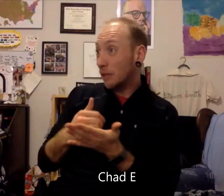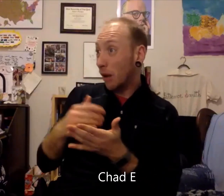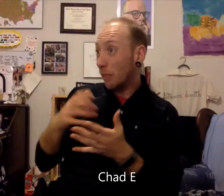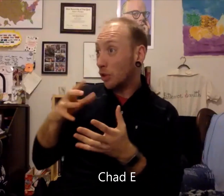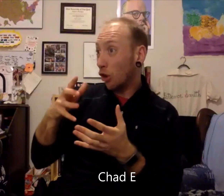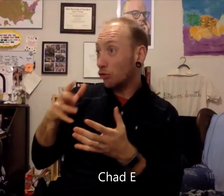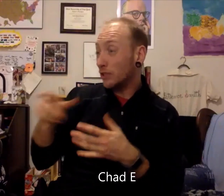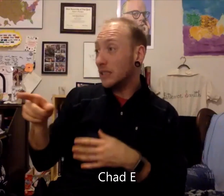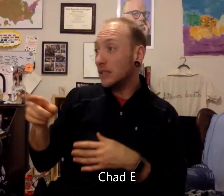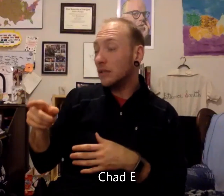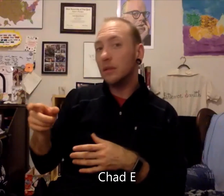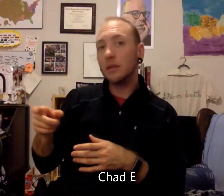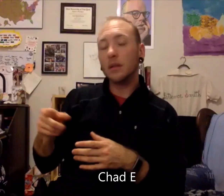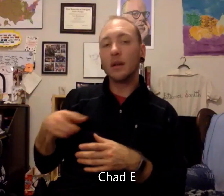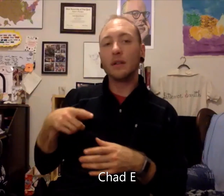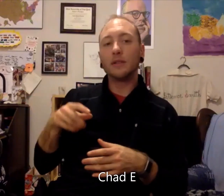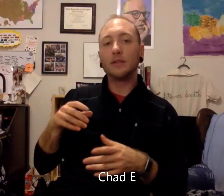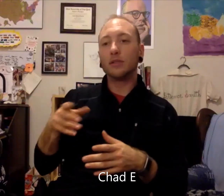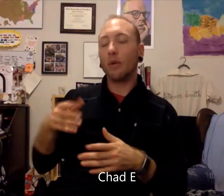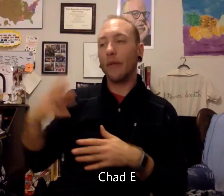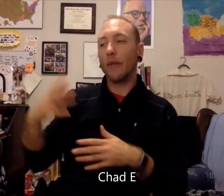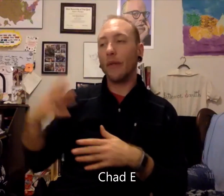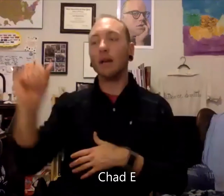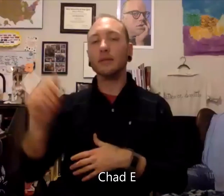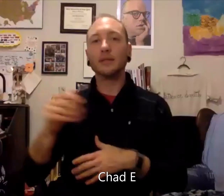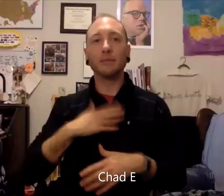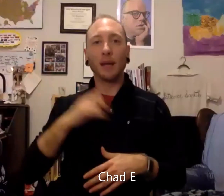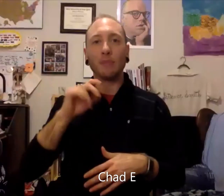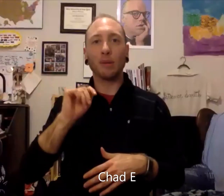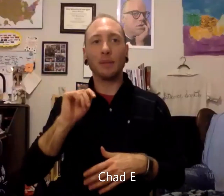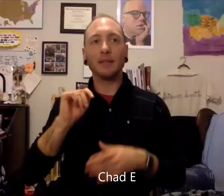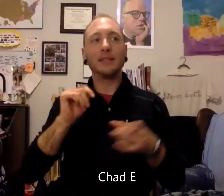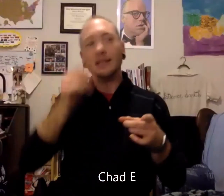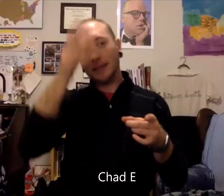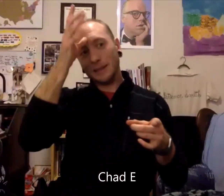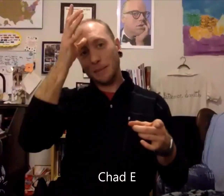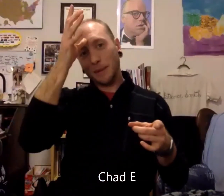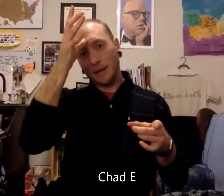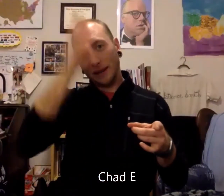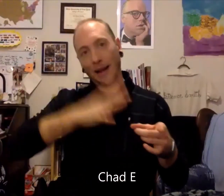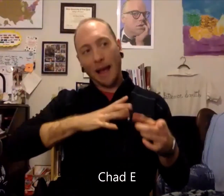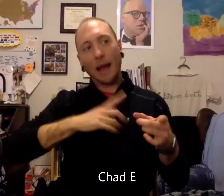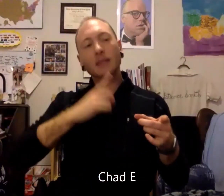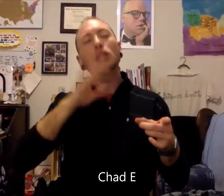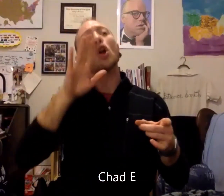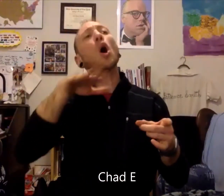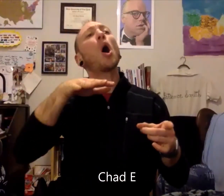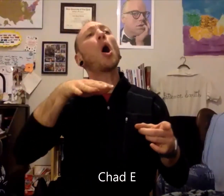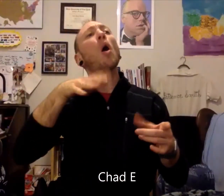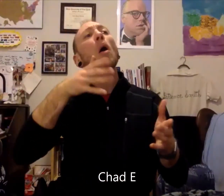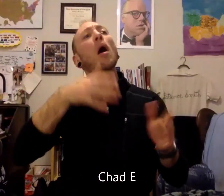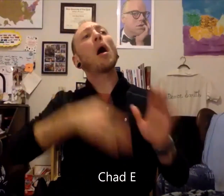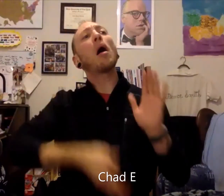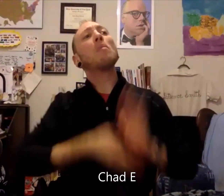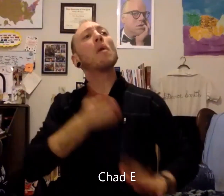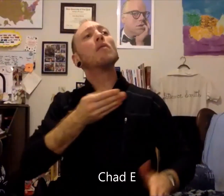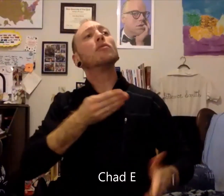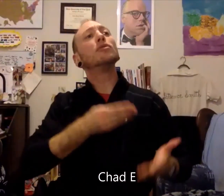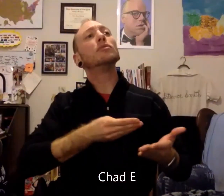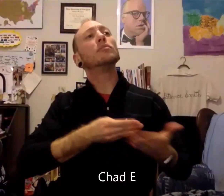back to my apartment, and some guy, said he's going to make a beer run. So I looked at the $5, looked at my clothes, looked at him, gave him my